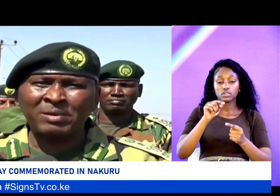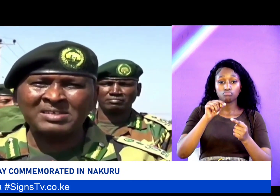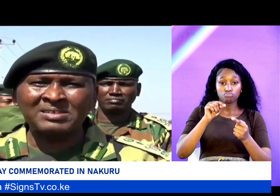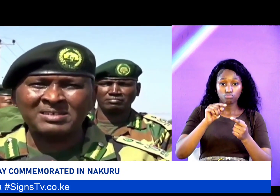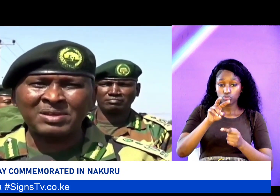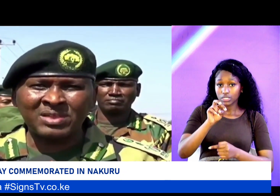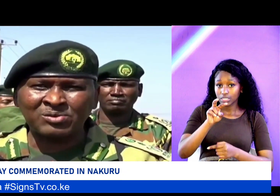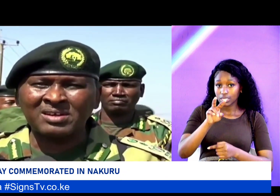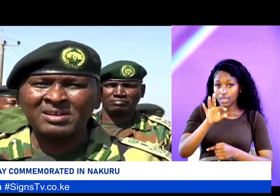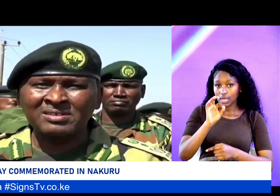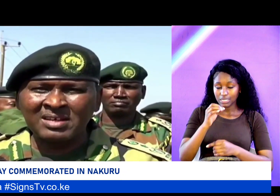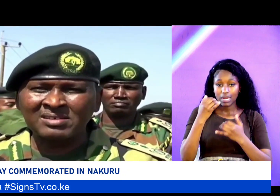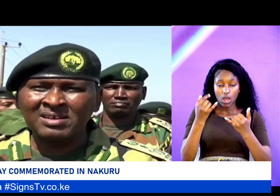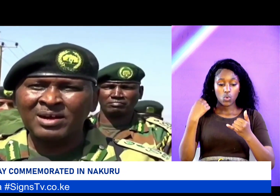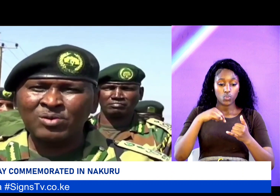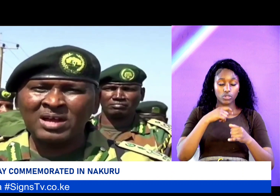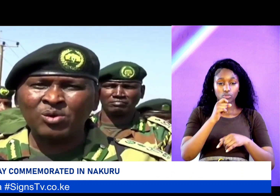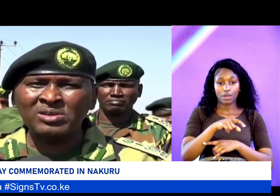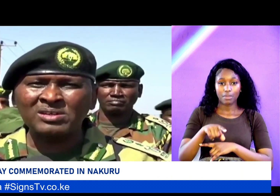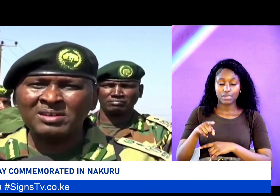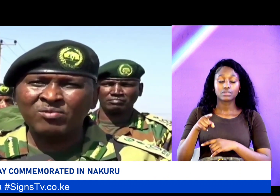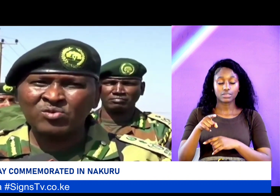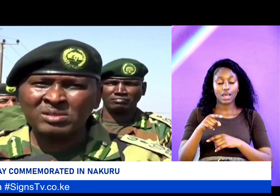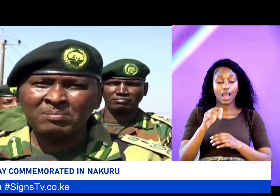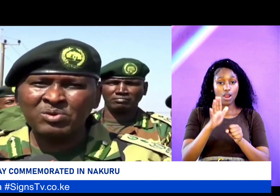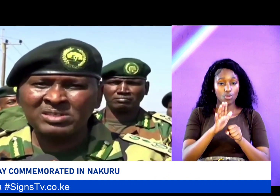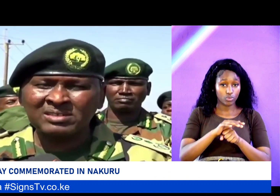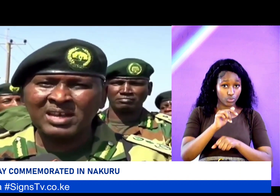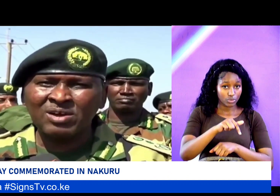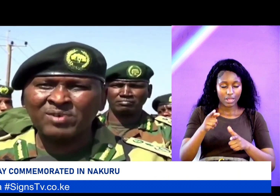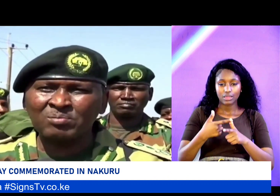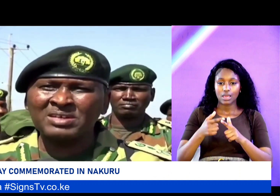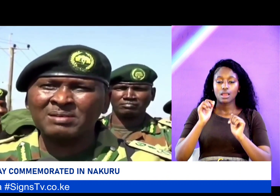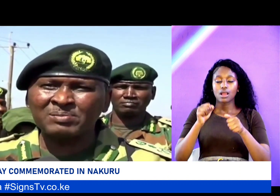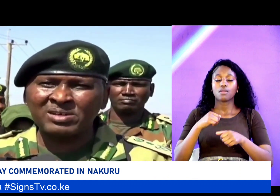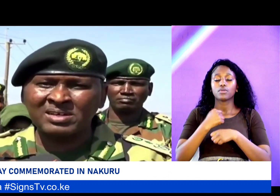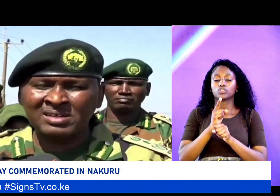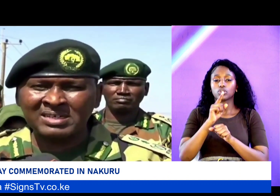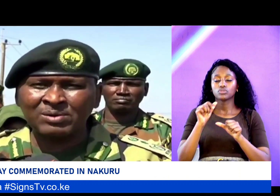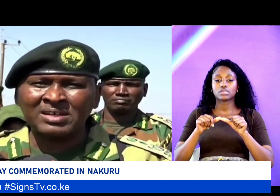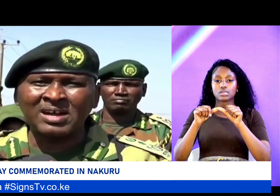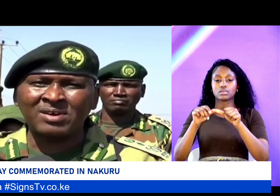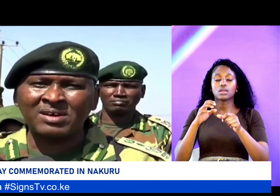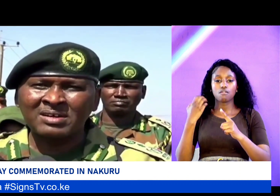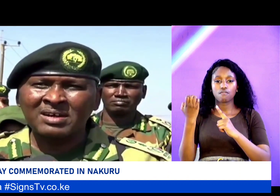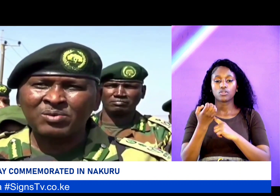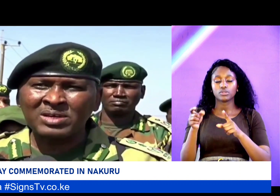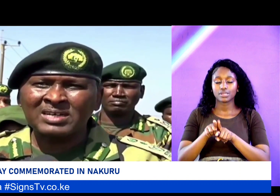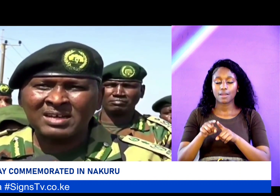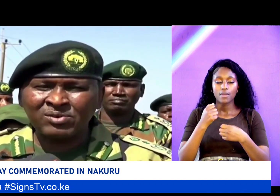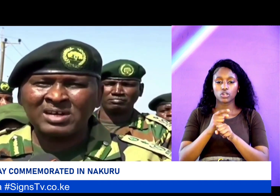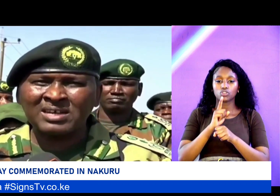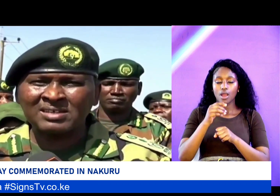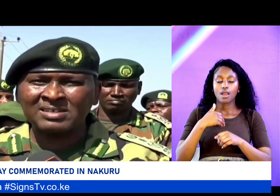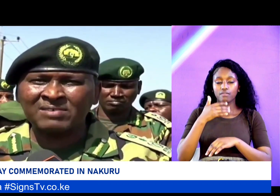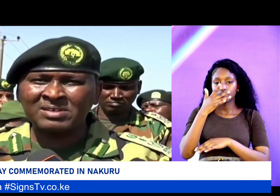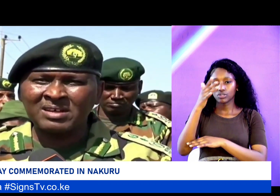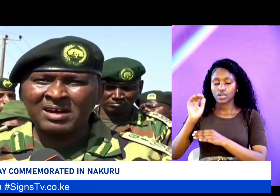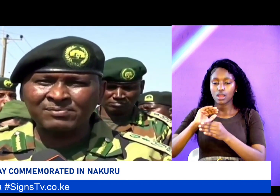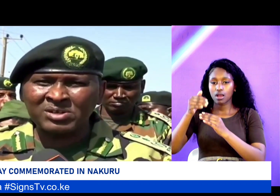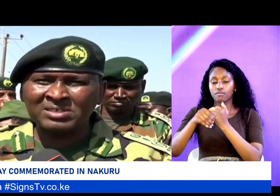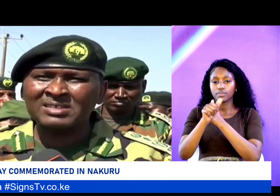We as the service today, we are planting 67,000 seedlings, and we are growing for so that maybe we sustain our environment and we increase our tree cover. We as